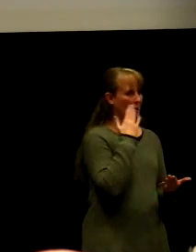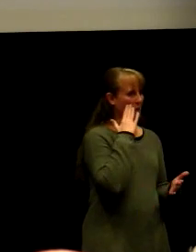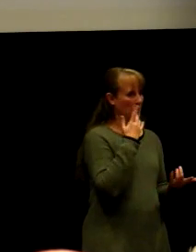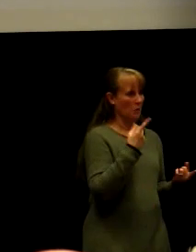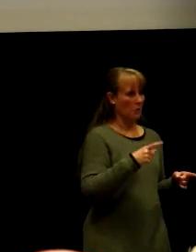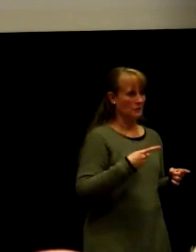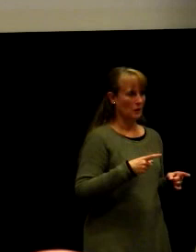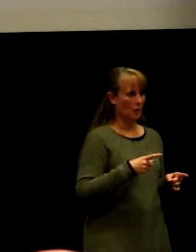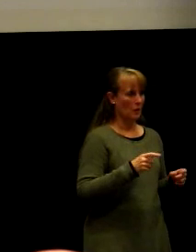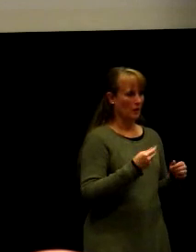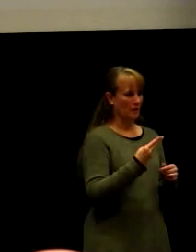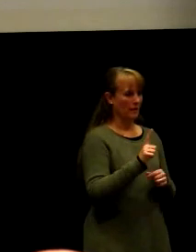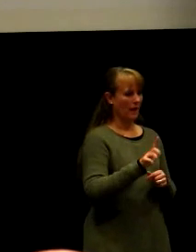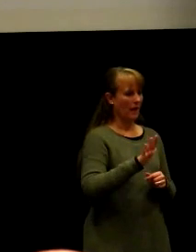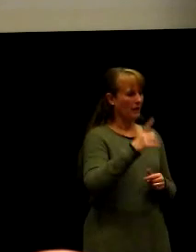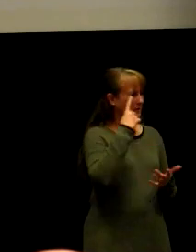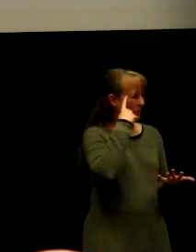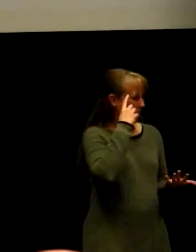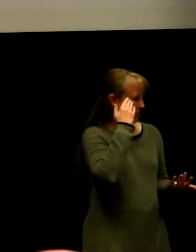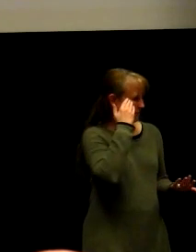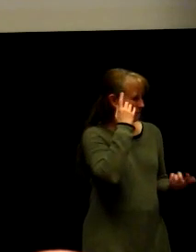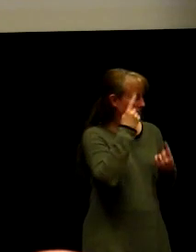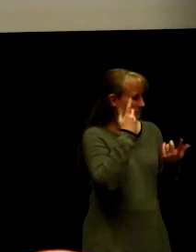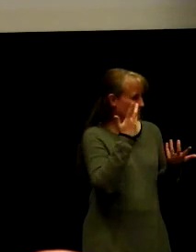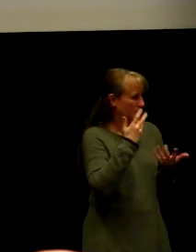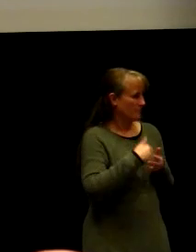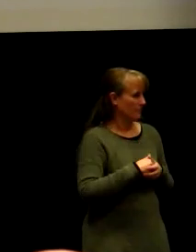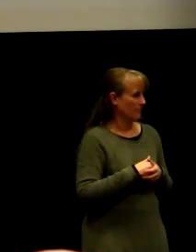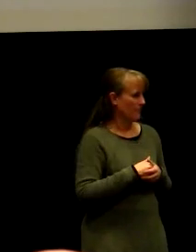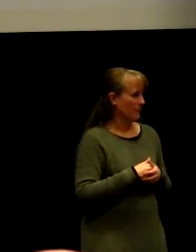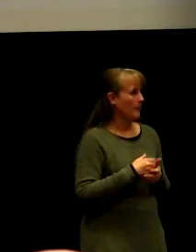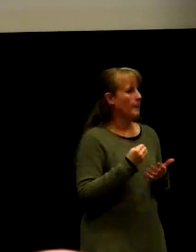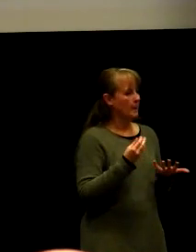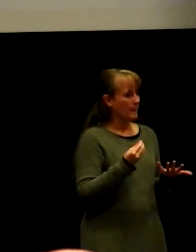going on in HAL's mind cognitively.